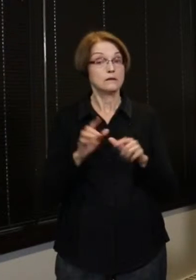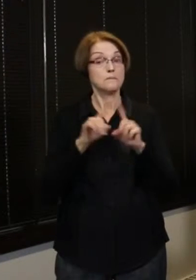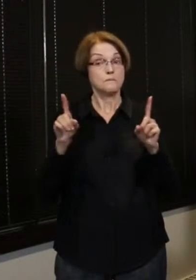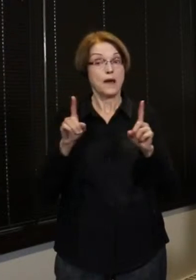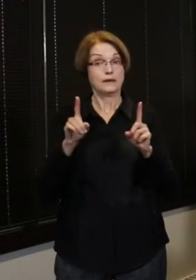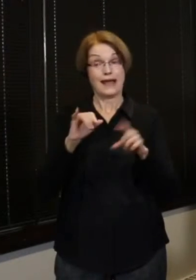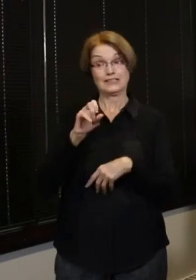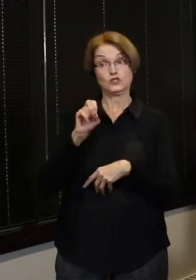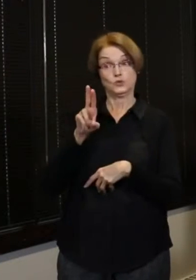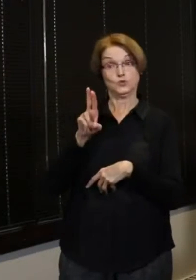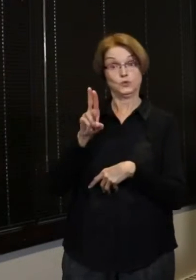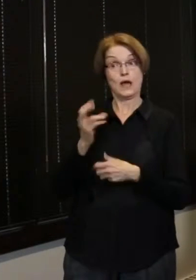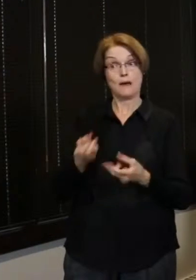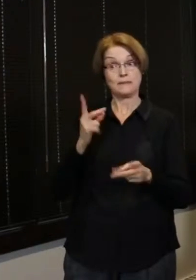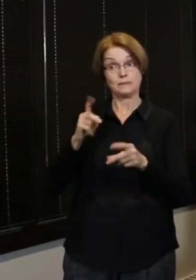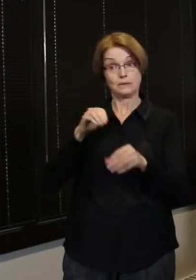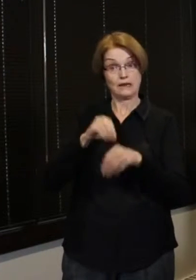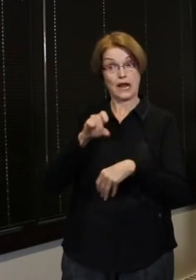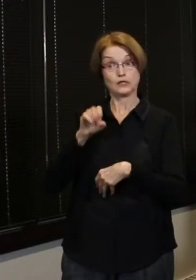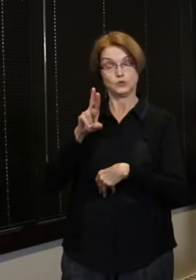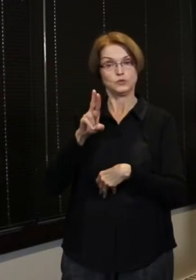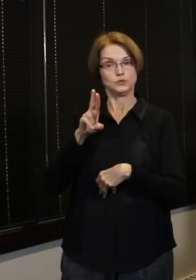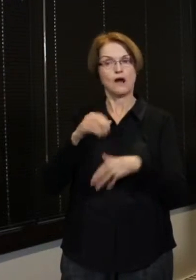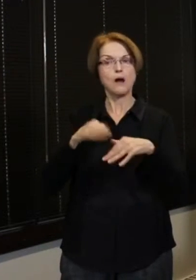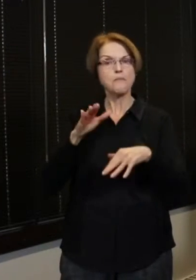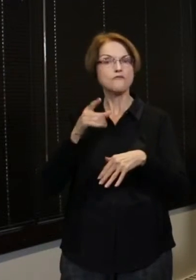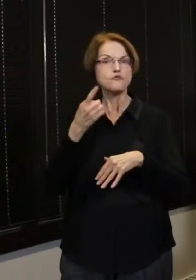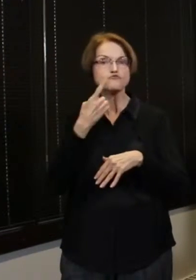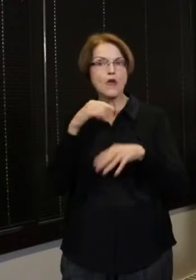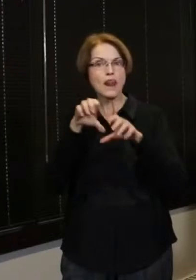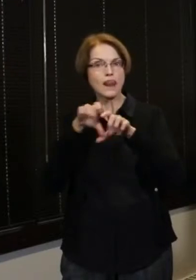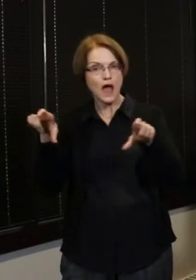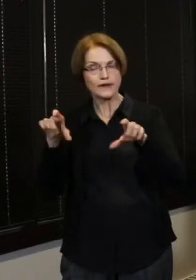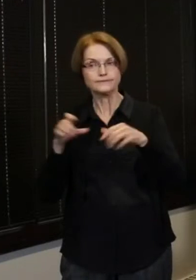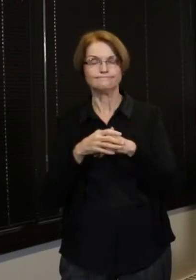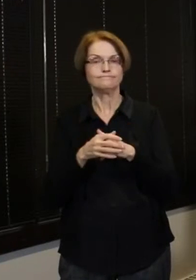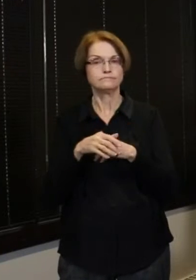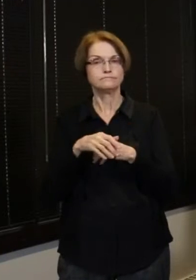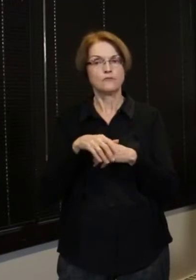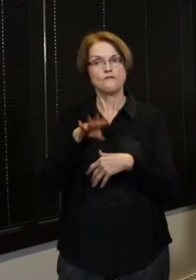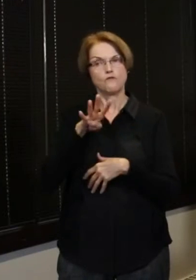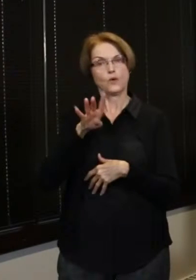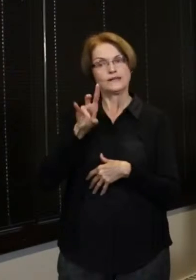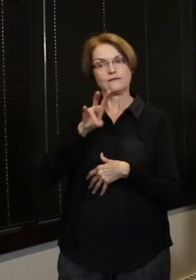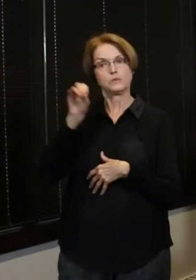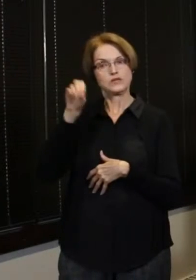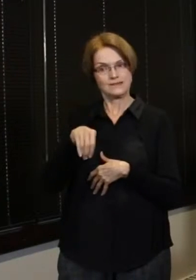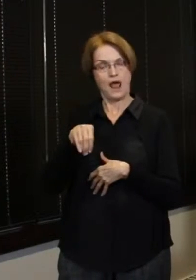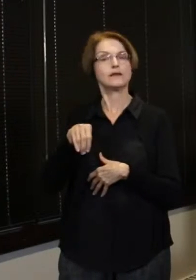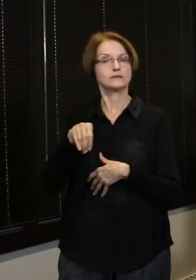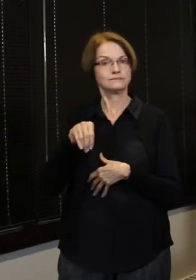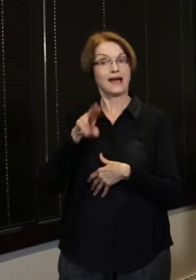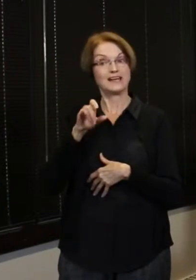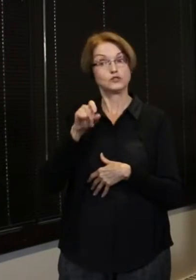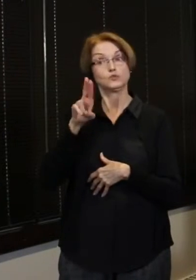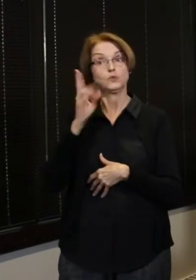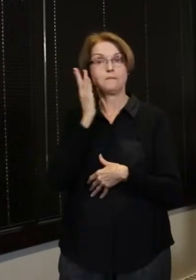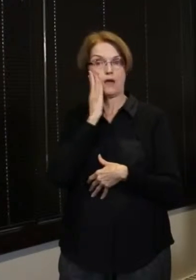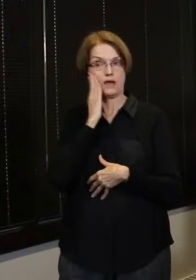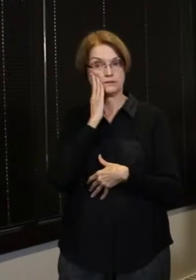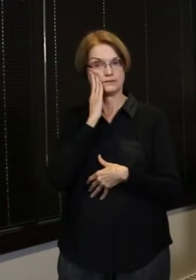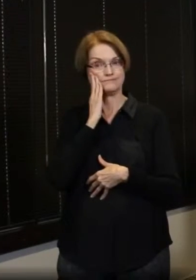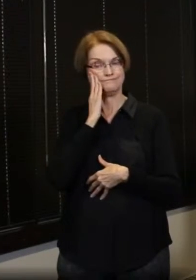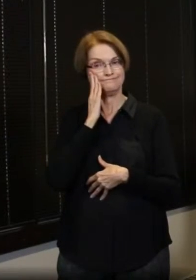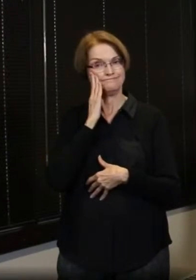to intensive care unit capacity. We're reporting around 27% of our ICUs have a COVID or a patient